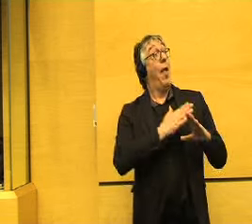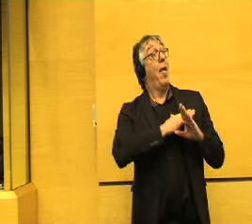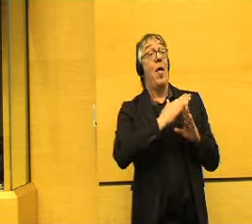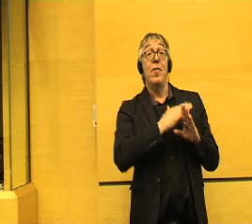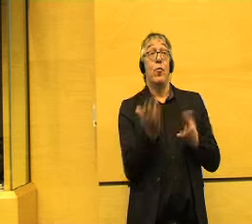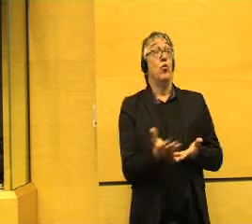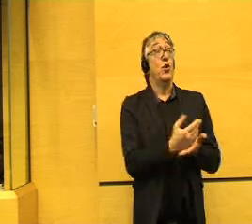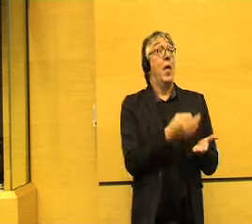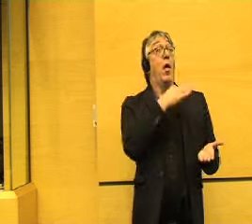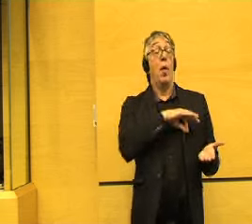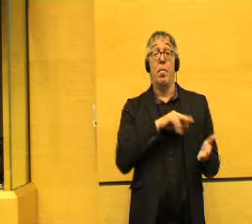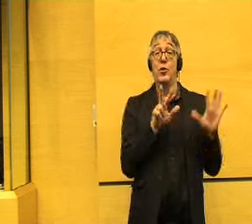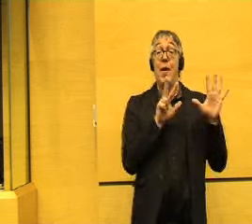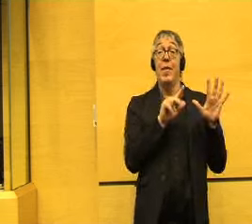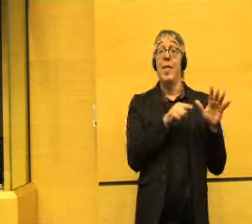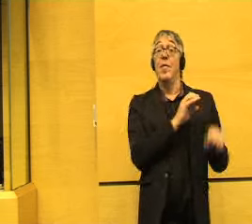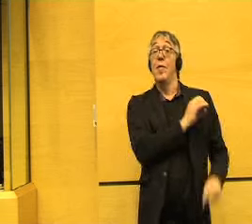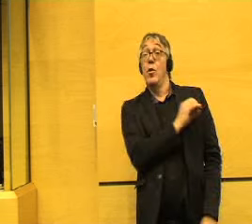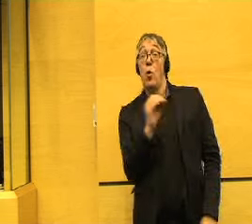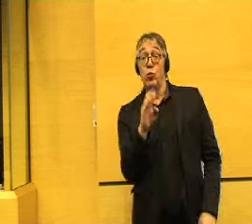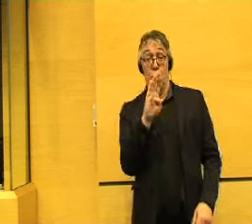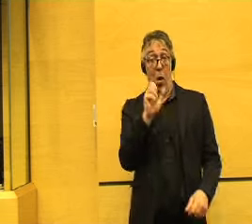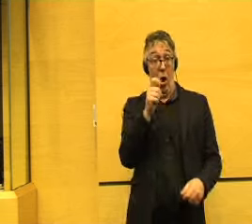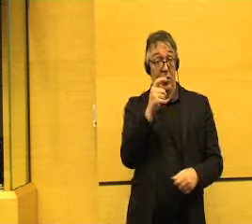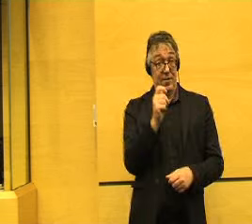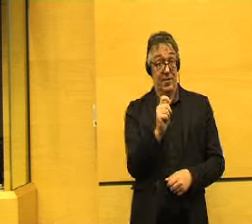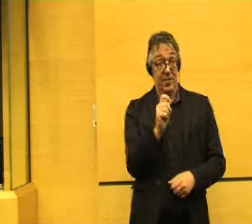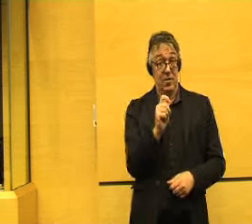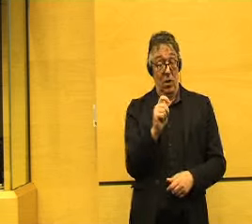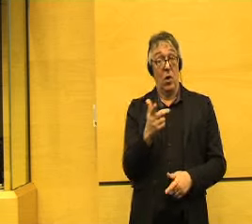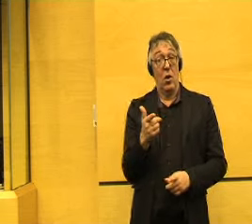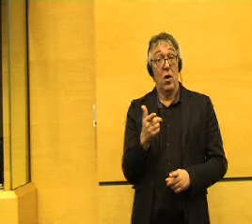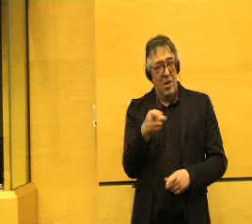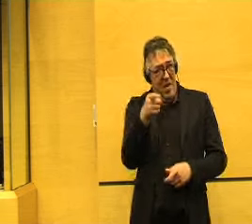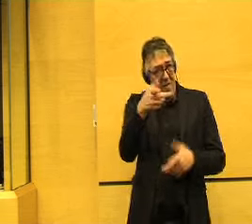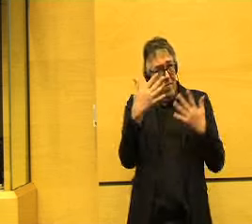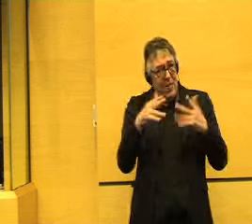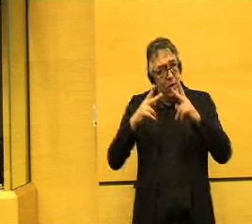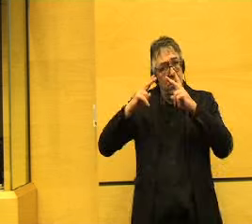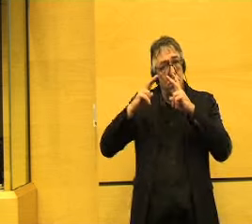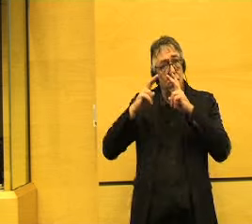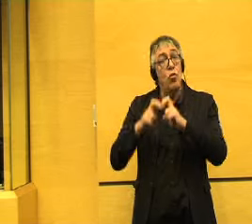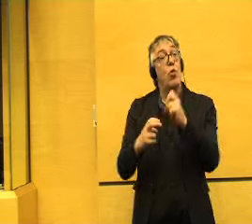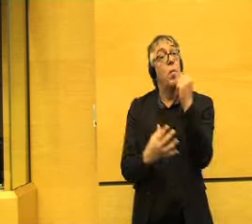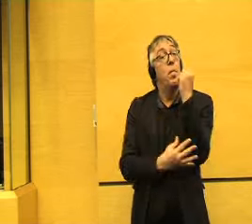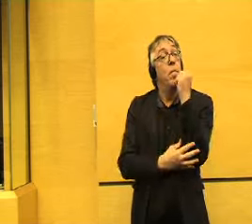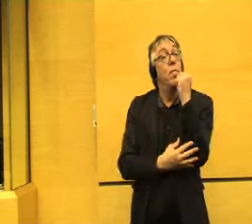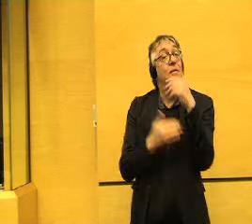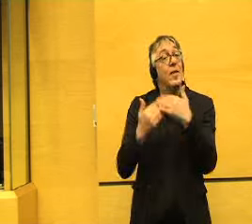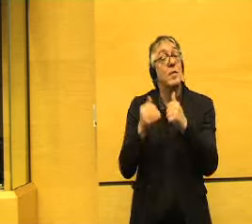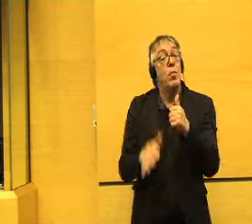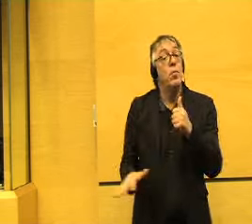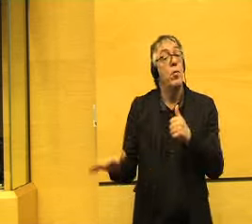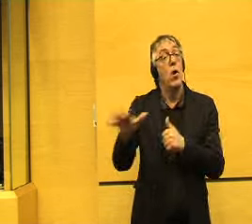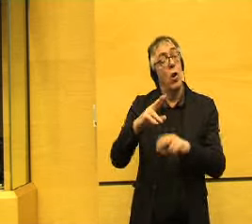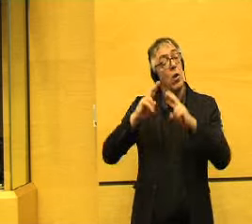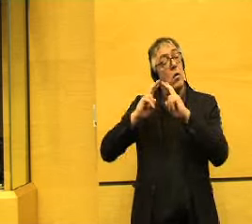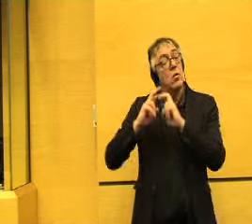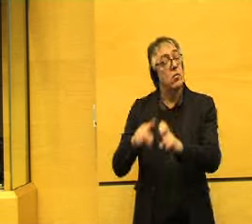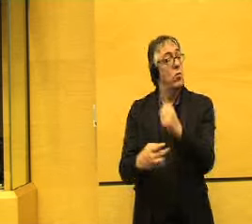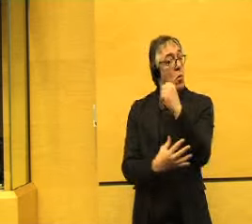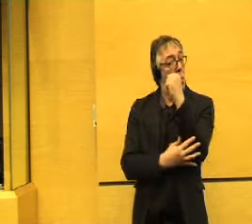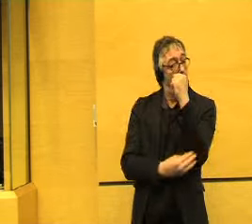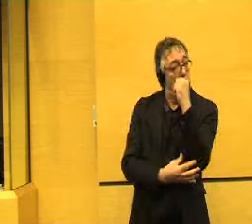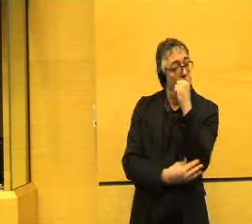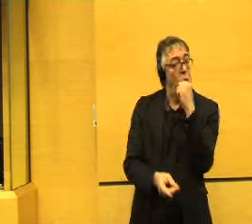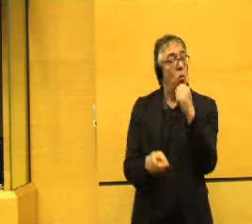in Thailand? And have you done any poverty study on persons with disability?